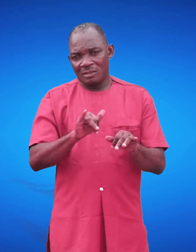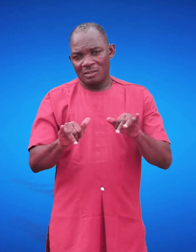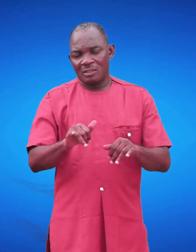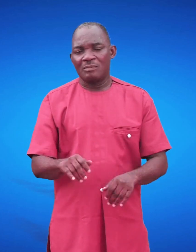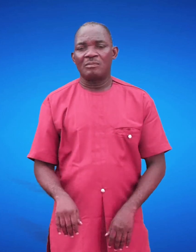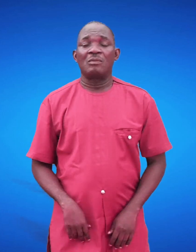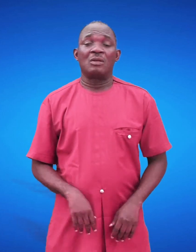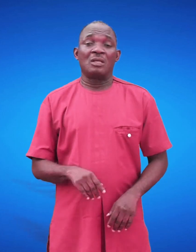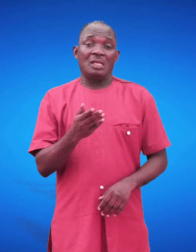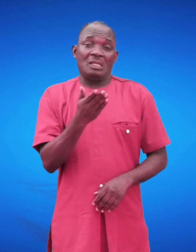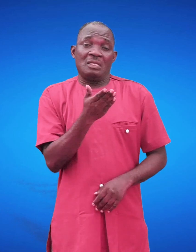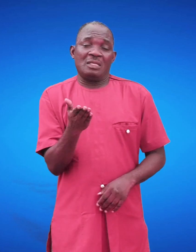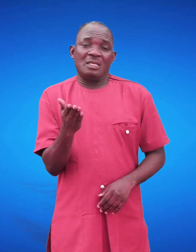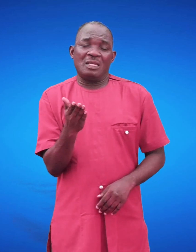If things go wrong.